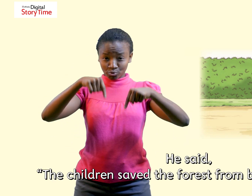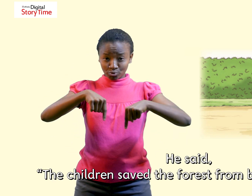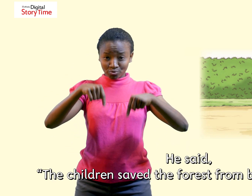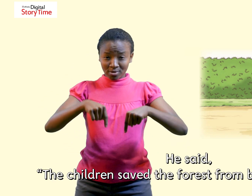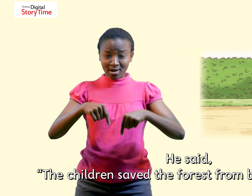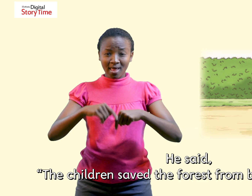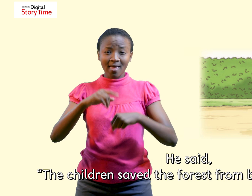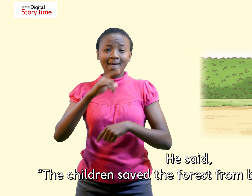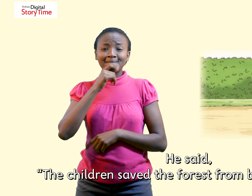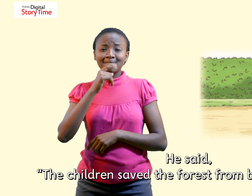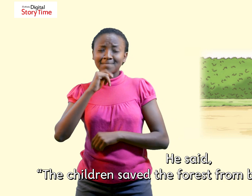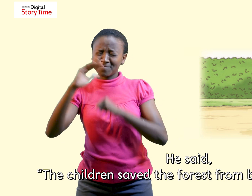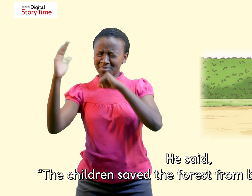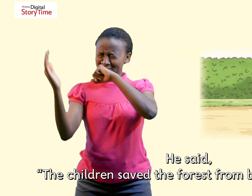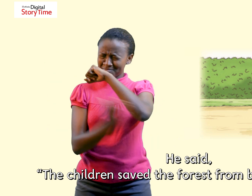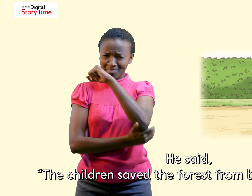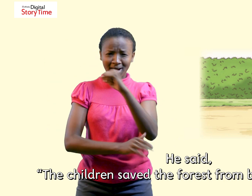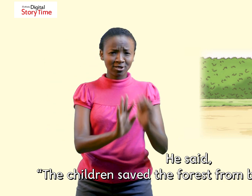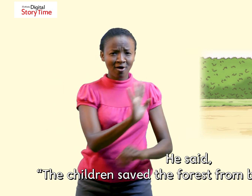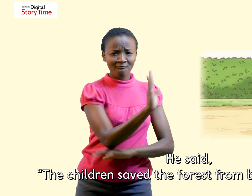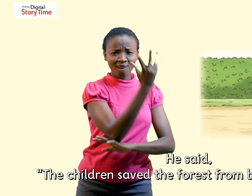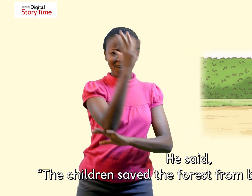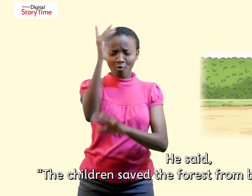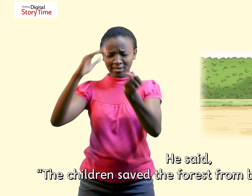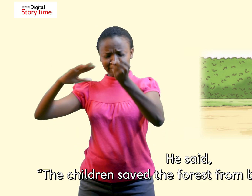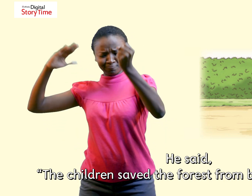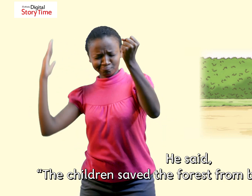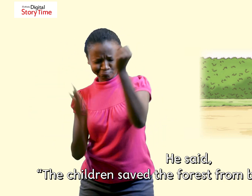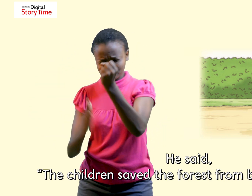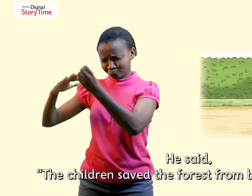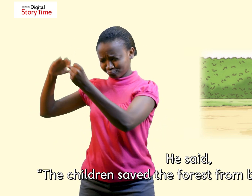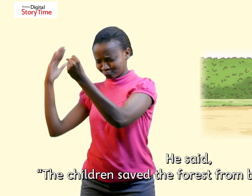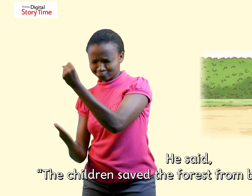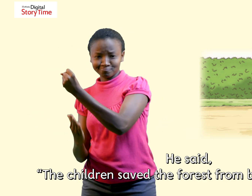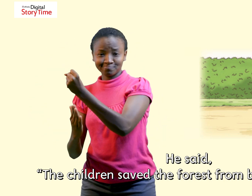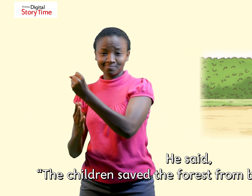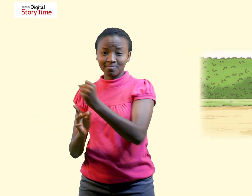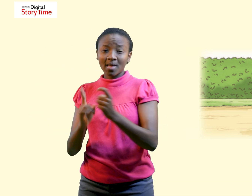He said, "The children saved the forest from bad men today."